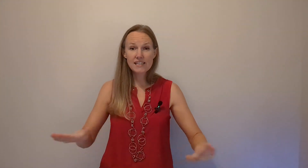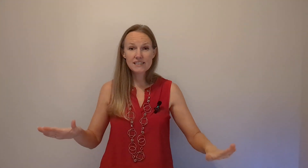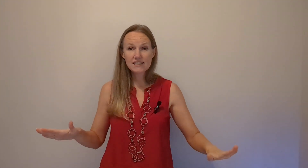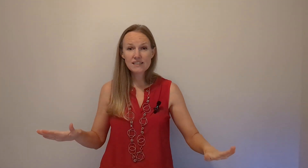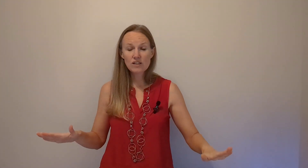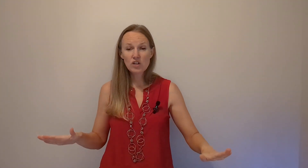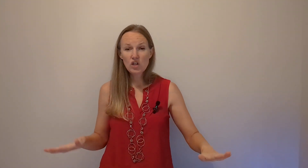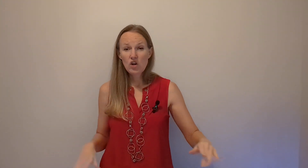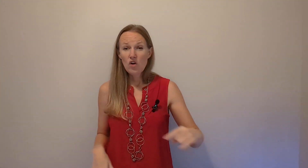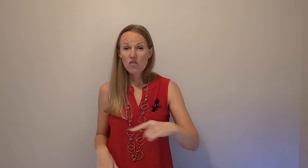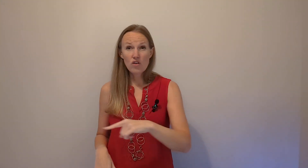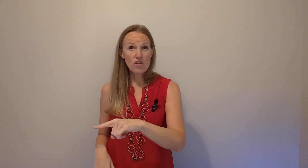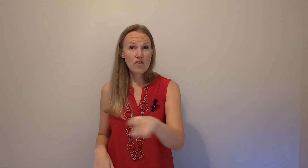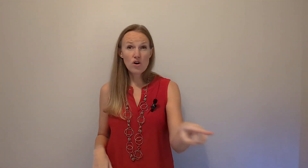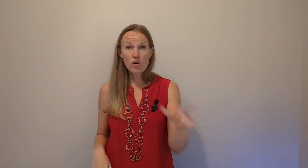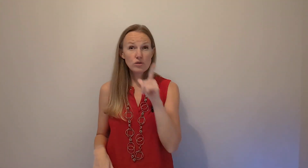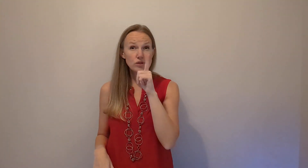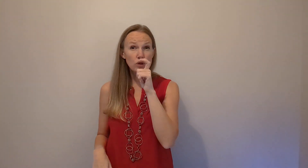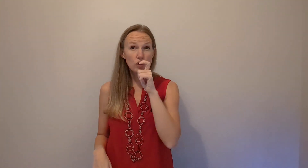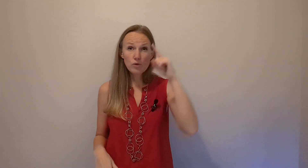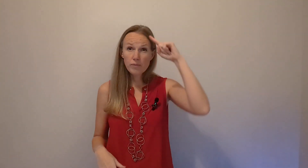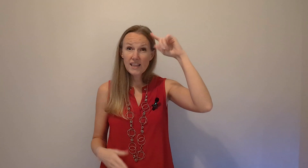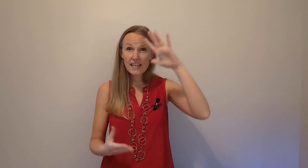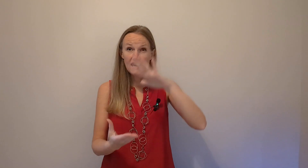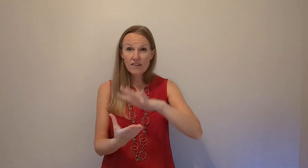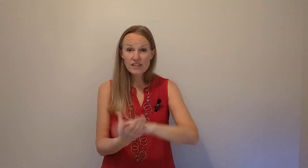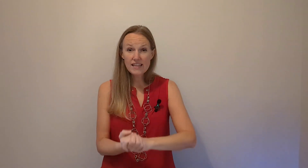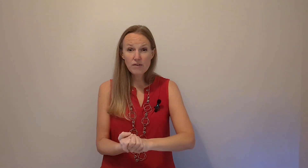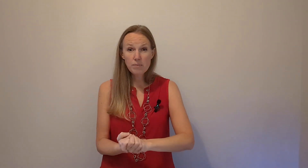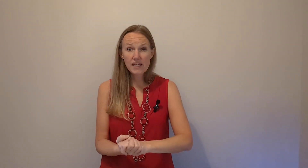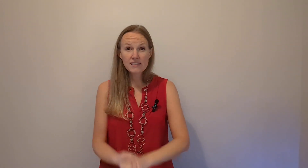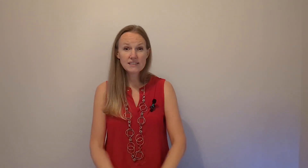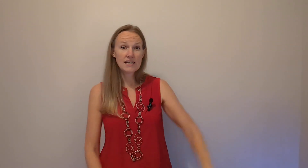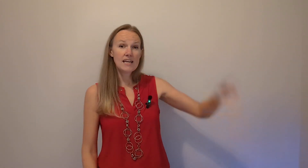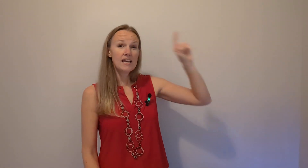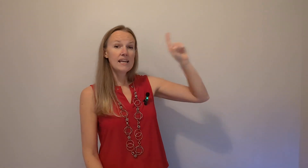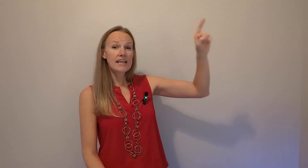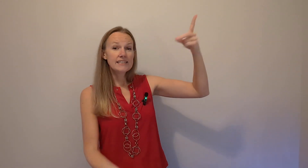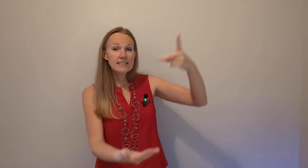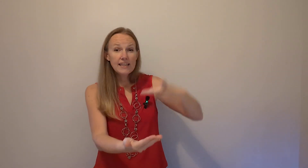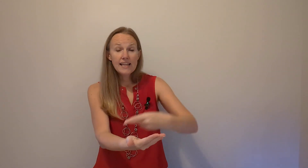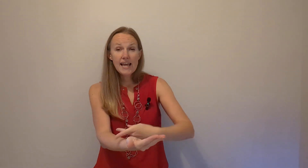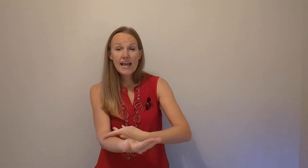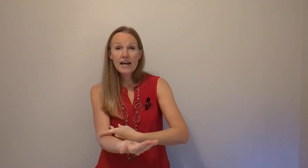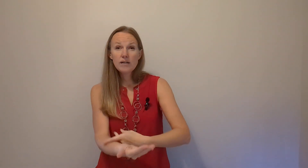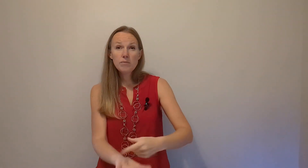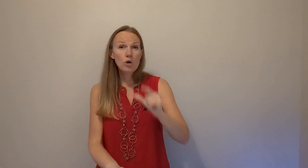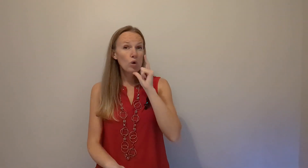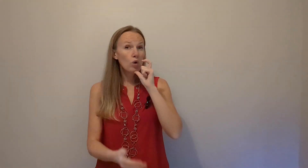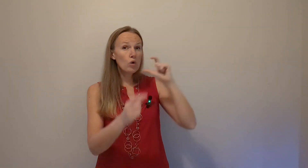peace for those who believe. And then that repeats, he's the lamb who